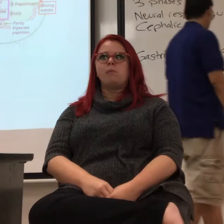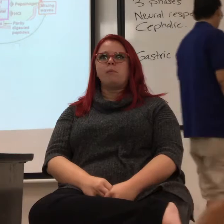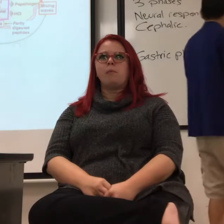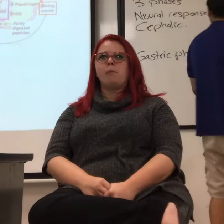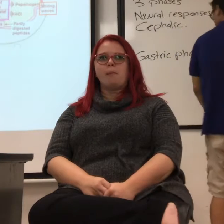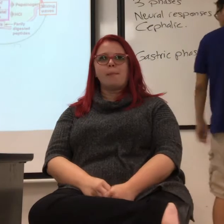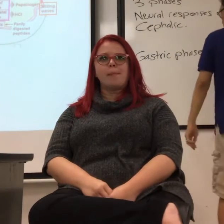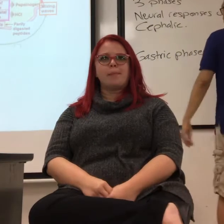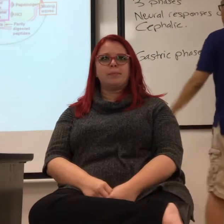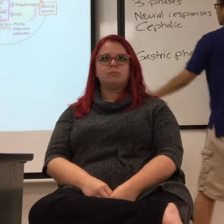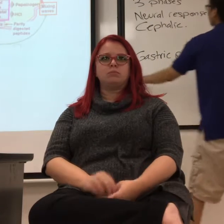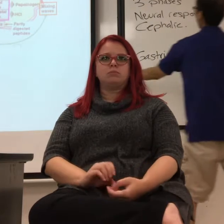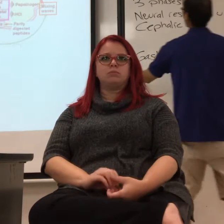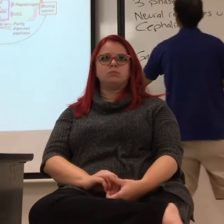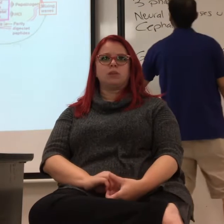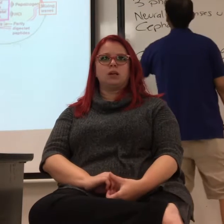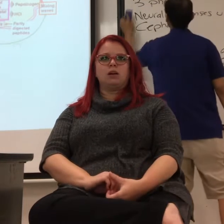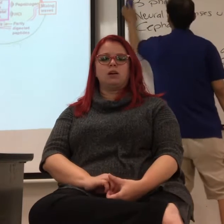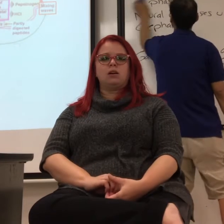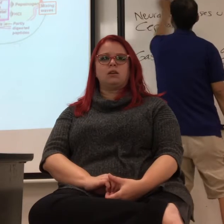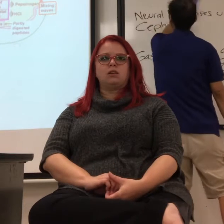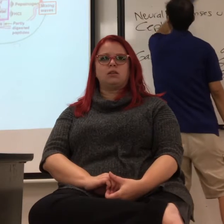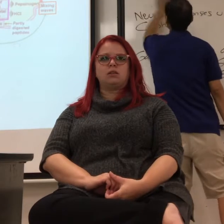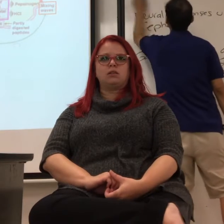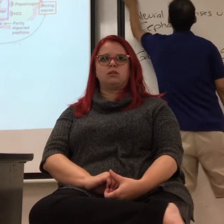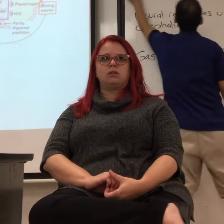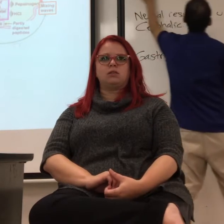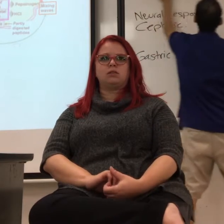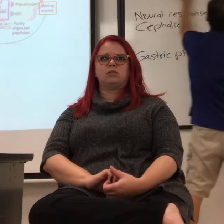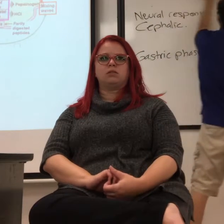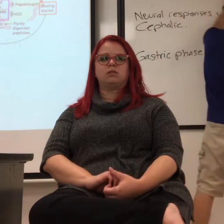I'm really out of room here. Let me go to the top.